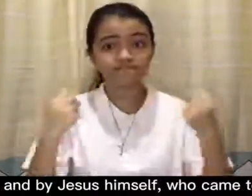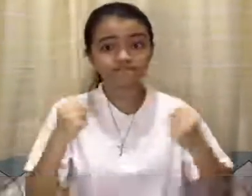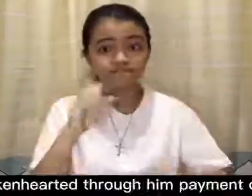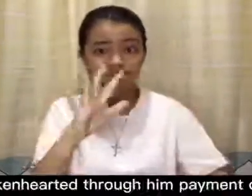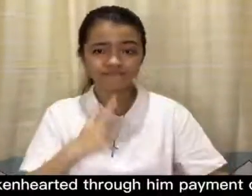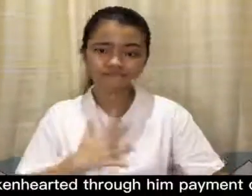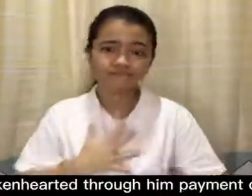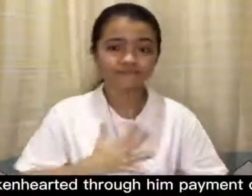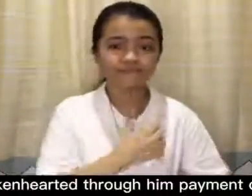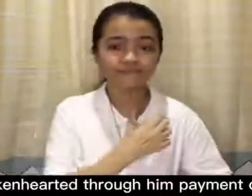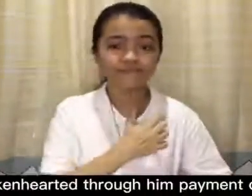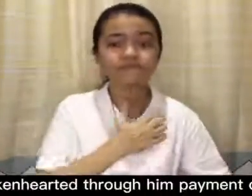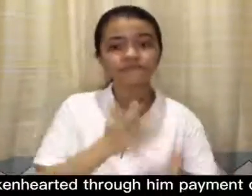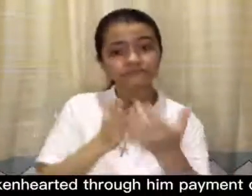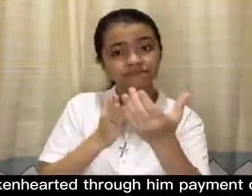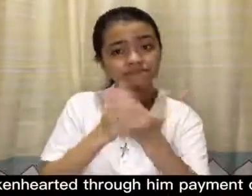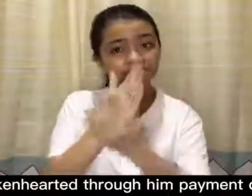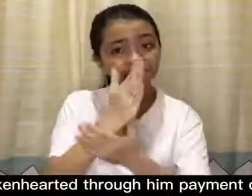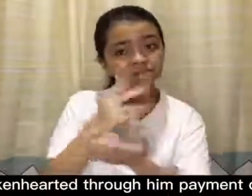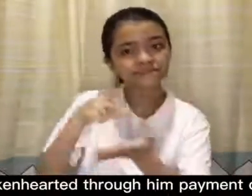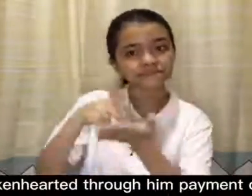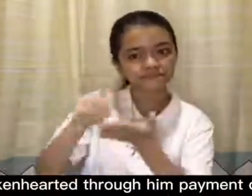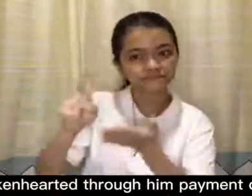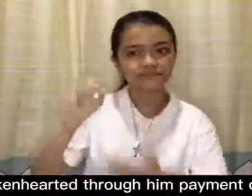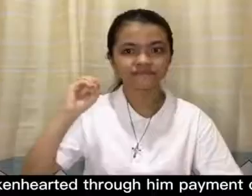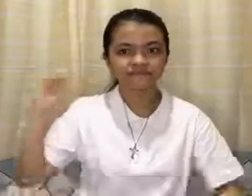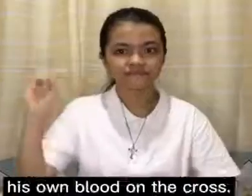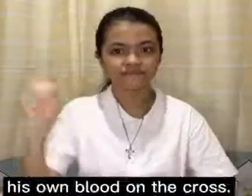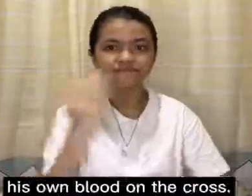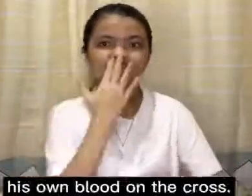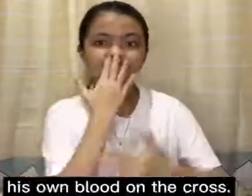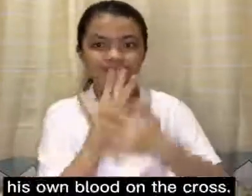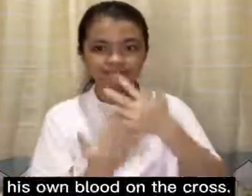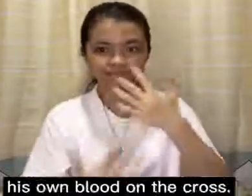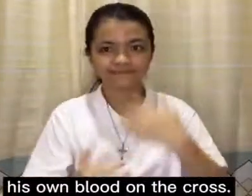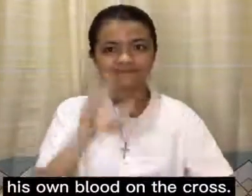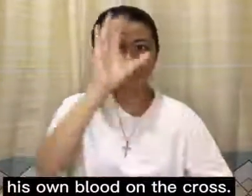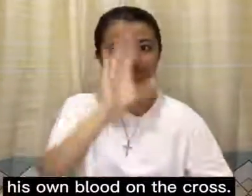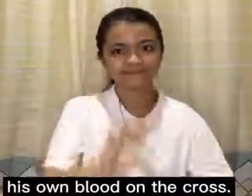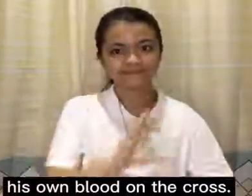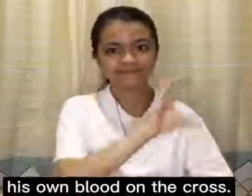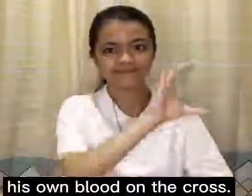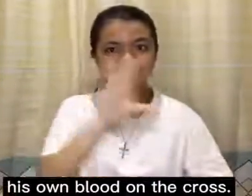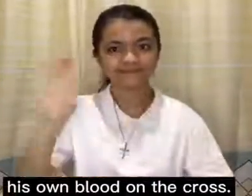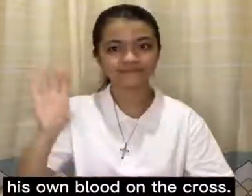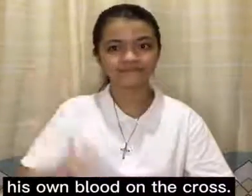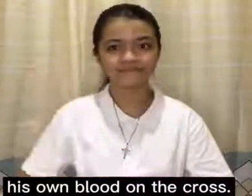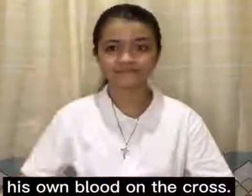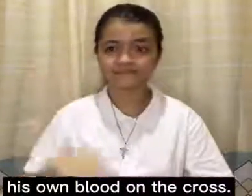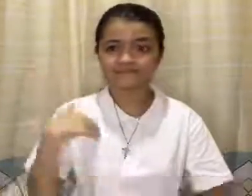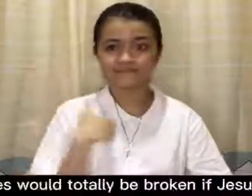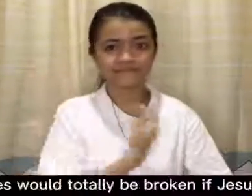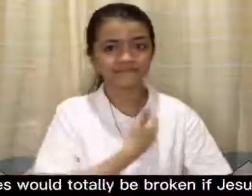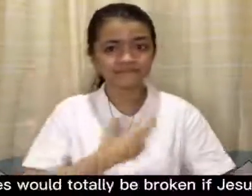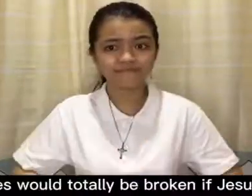Lord, I'll lift my eyes Let me see you face